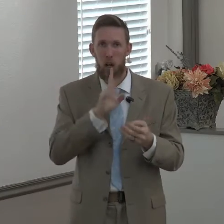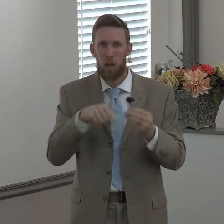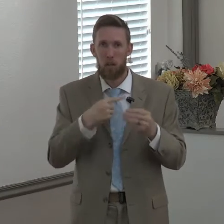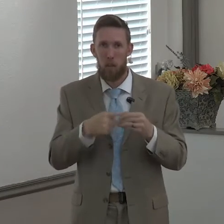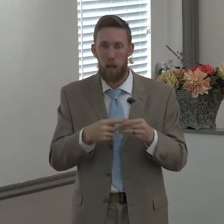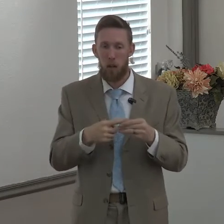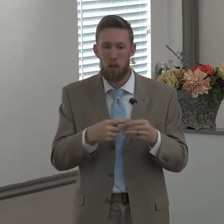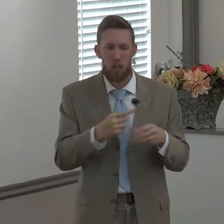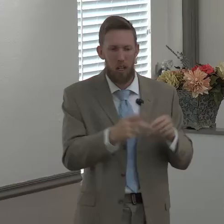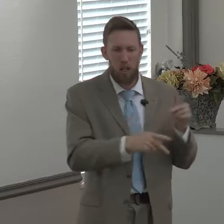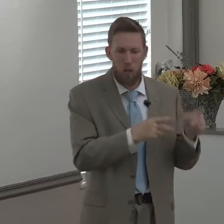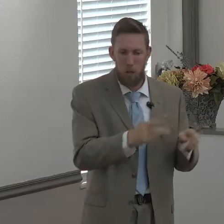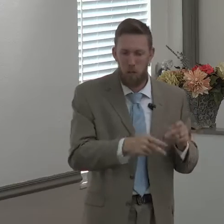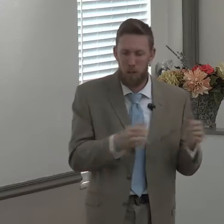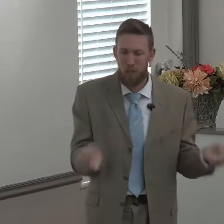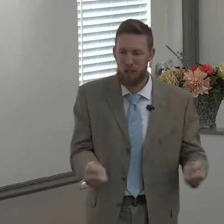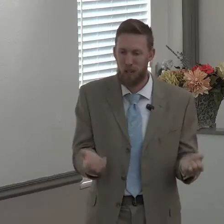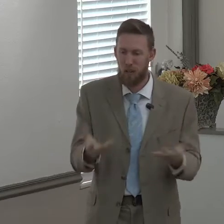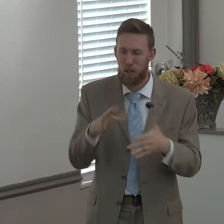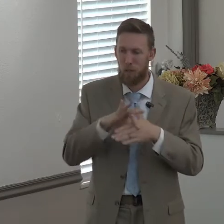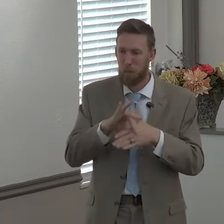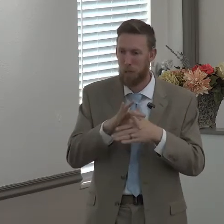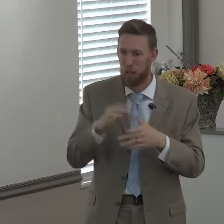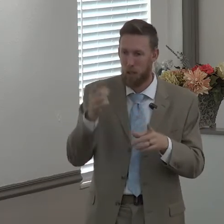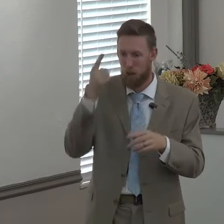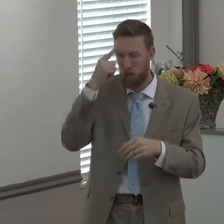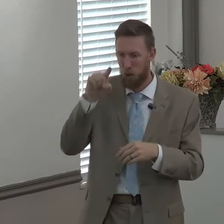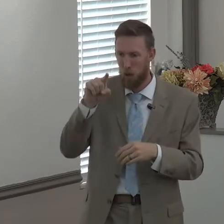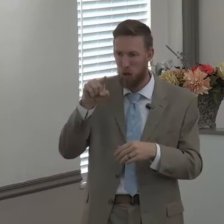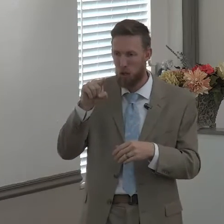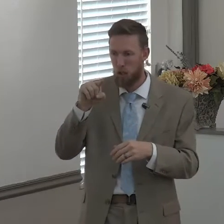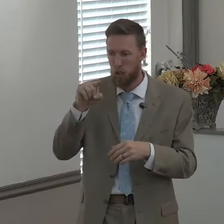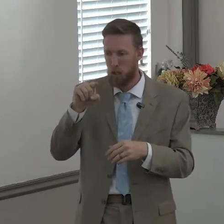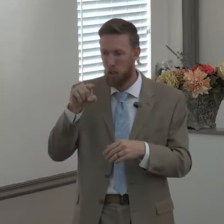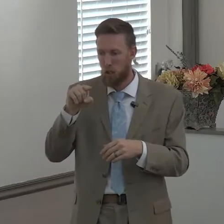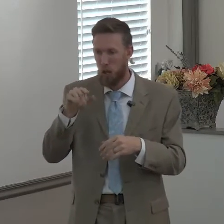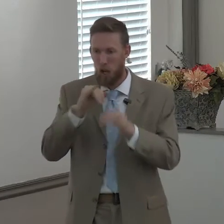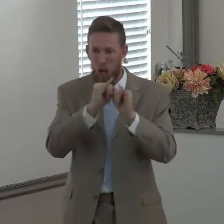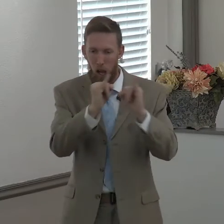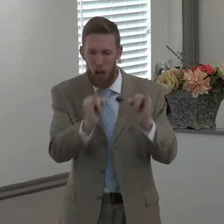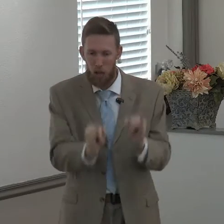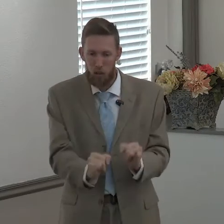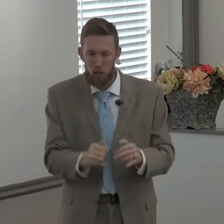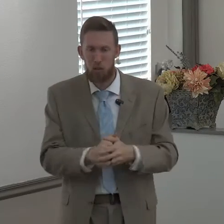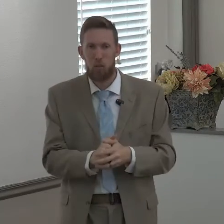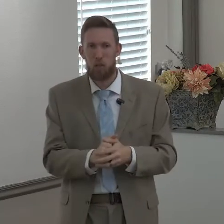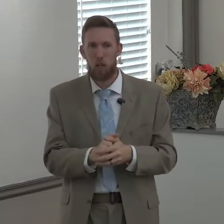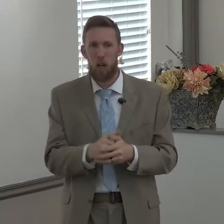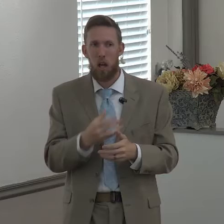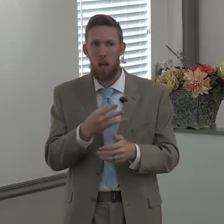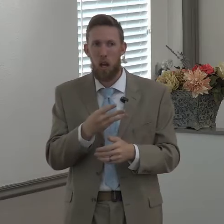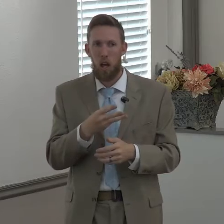Corinthians chapter 8 and verse 1, the Bible says, now as touching things offered unto idols, we know that